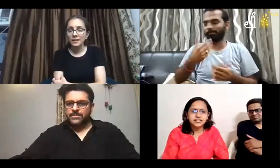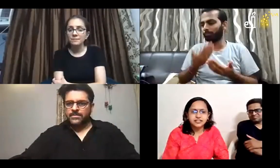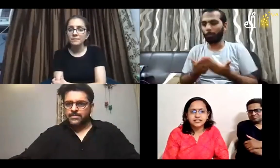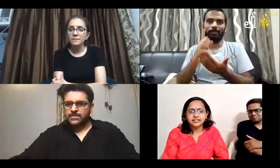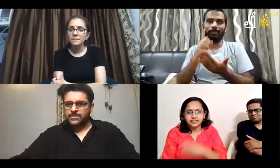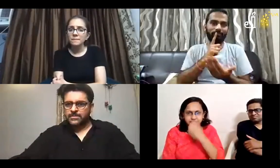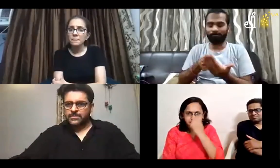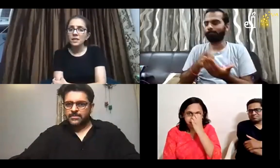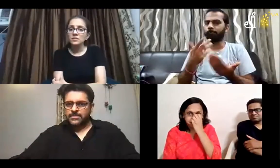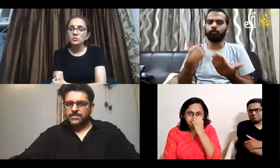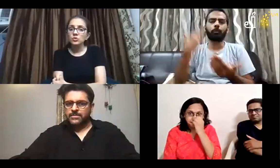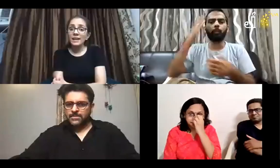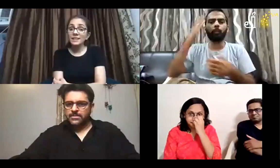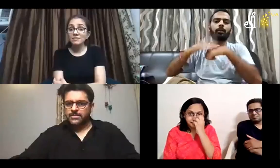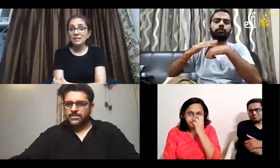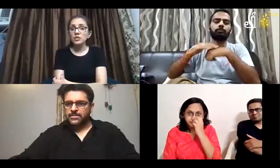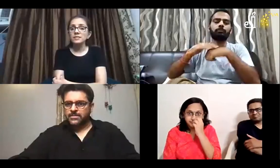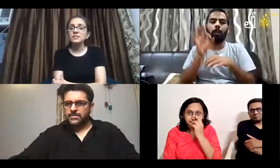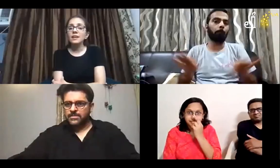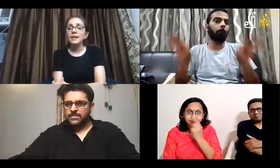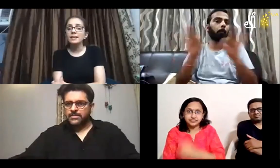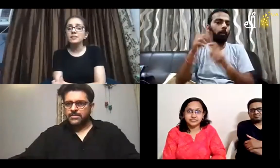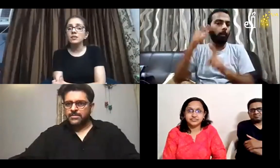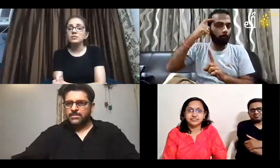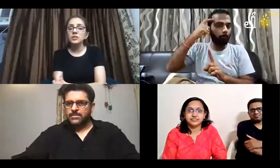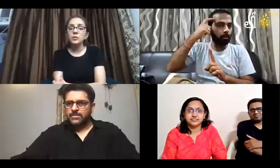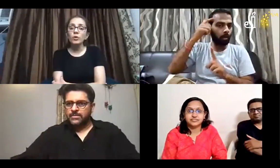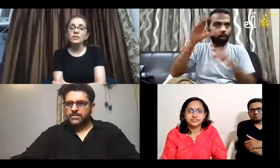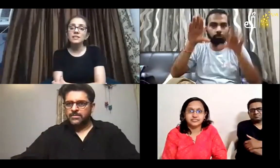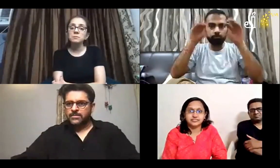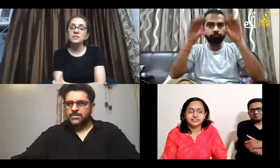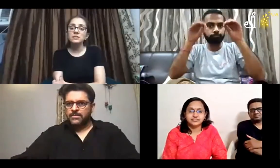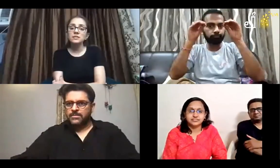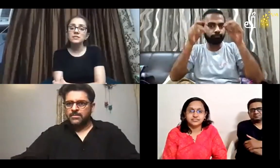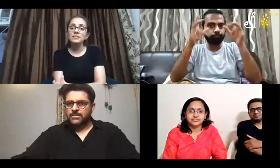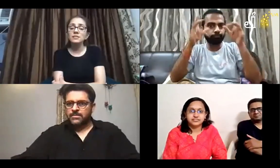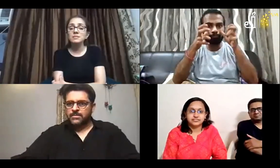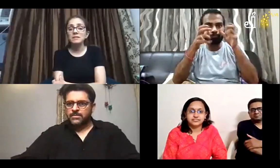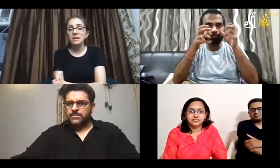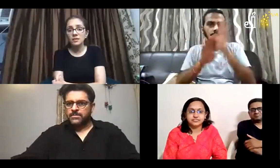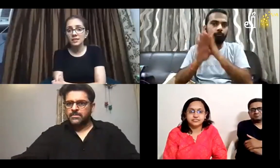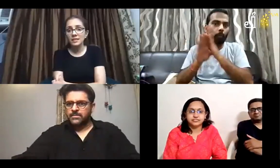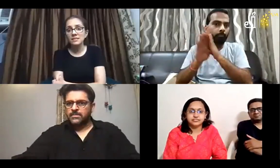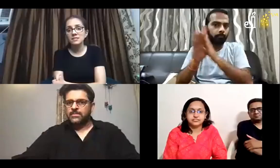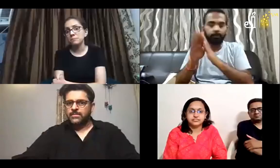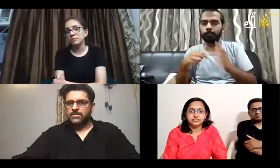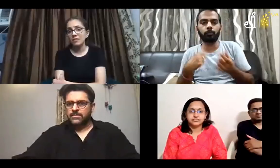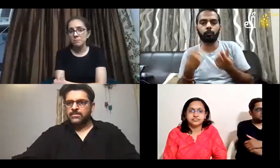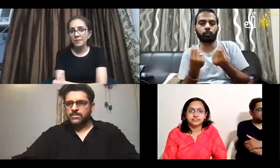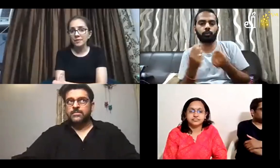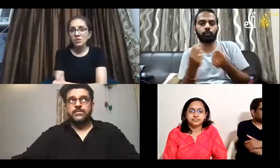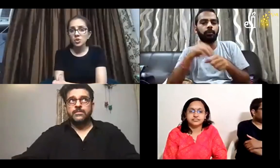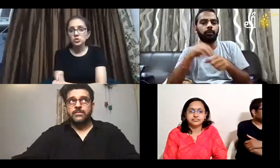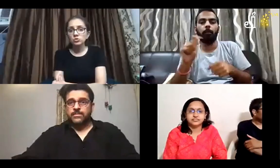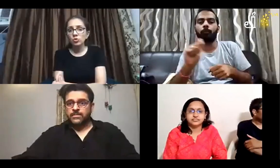Yeah. So I have a deaf child, and the important experience is that there's mental learning and there's receptive